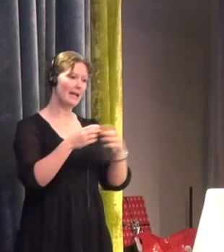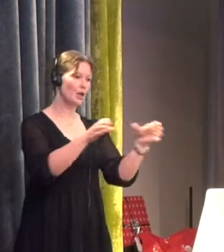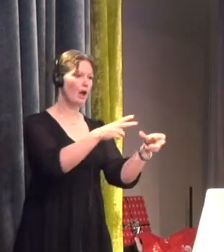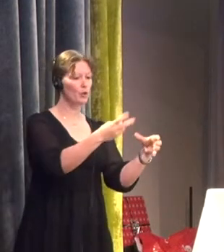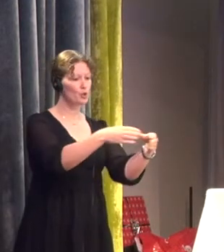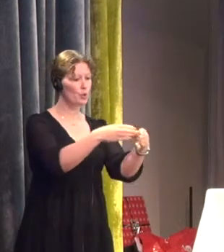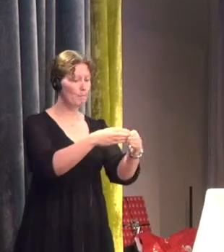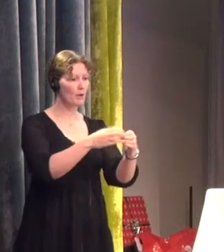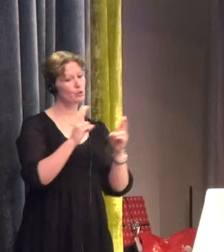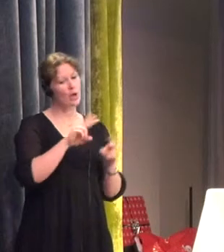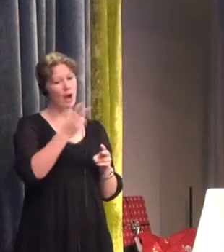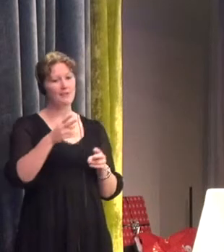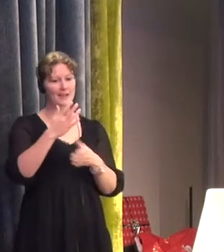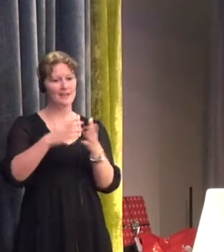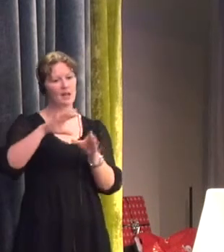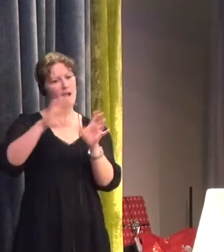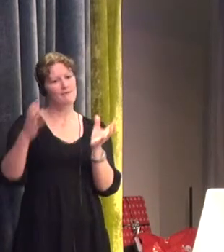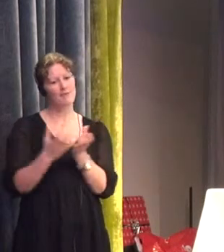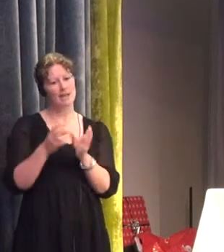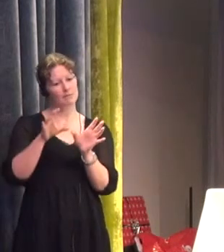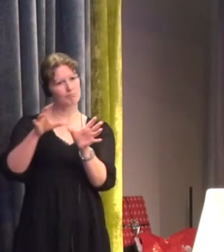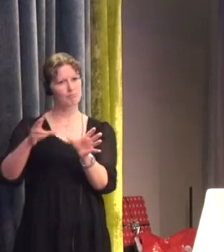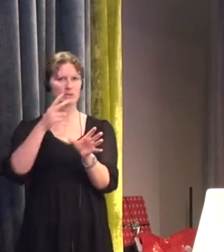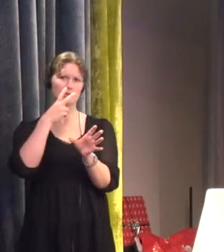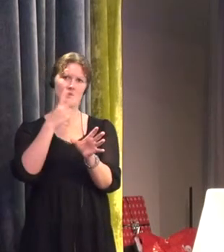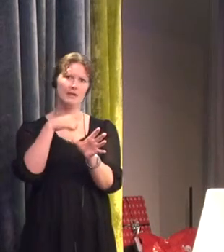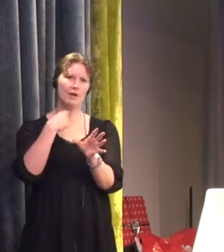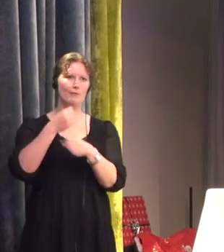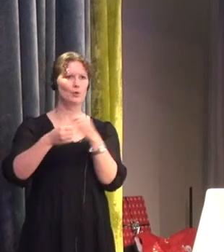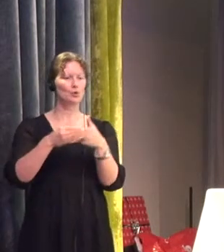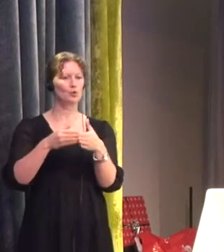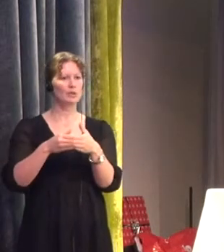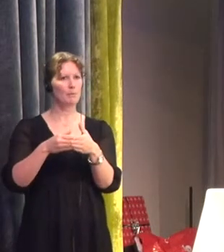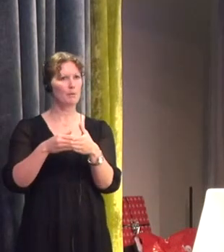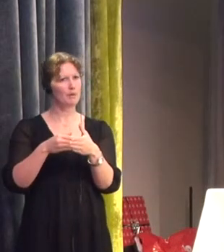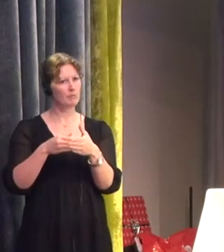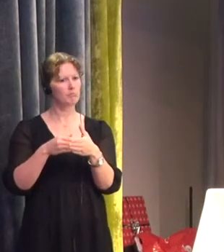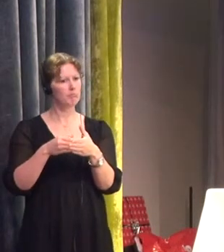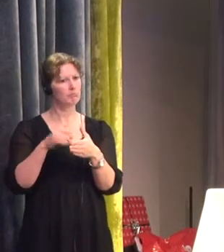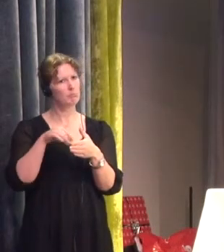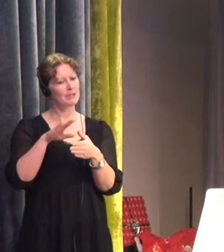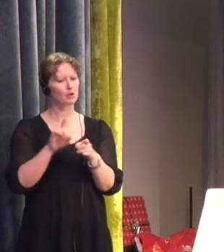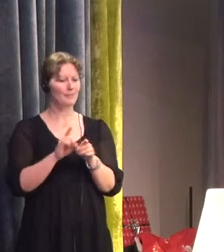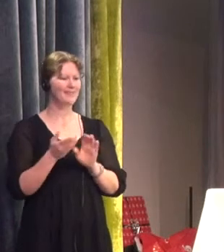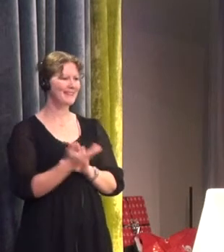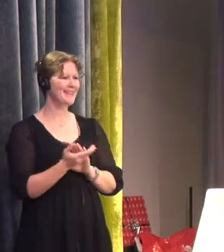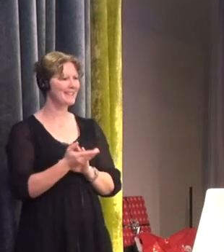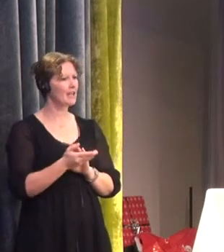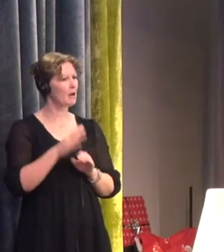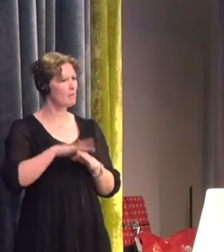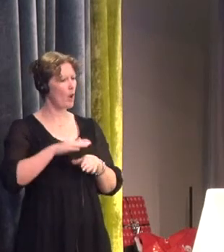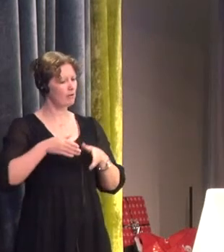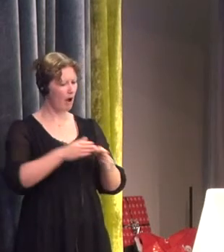try to find a person with a disability, usually you find them on the street. Very often you find them begging. If they are less lucky, they're locked